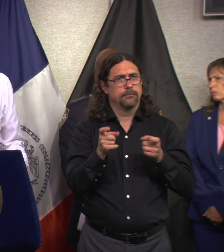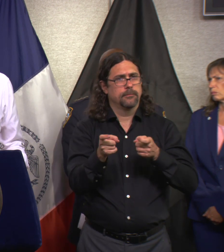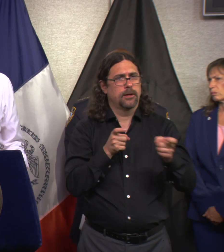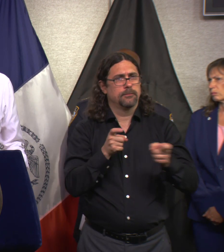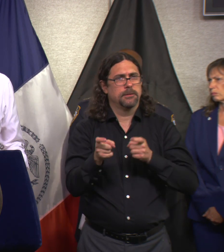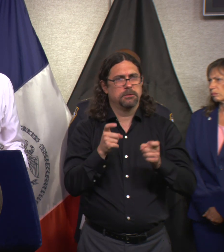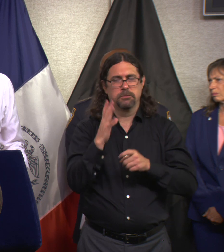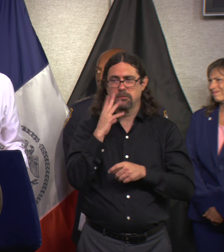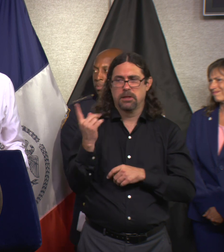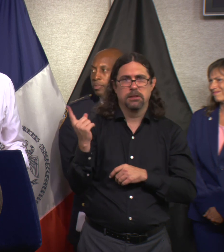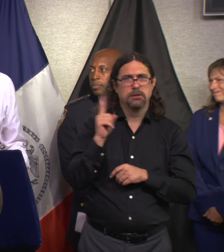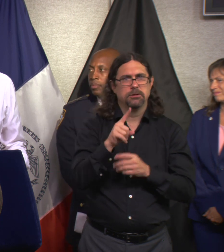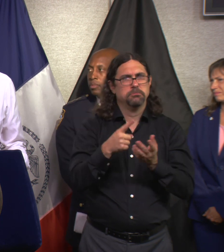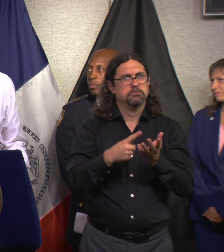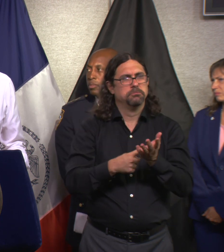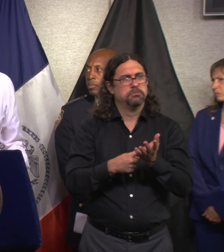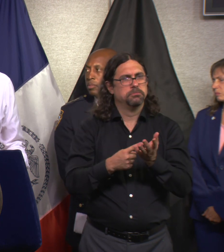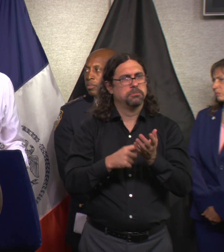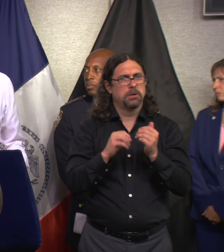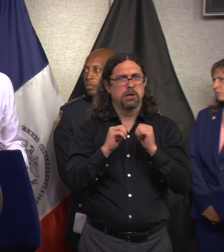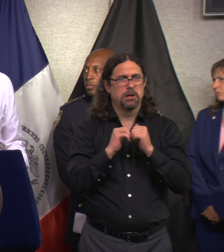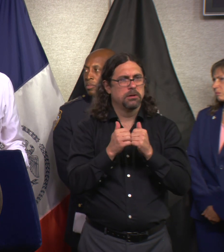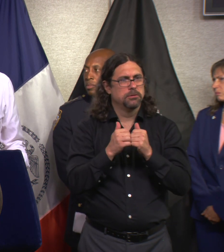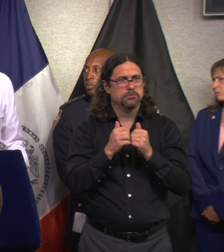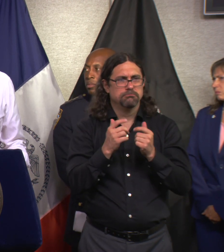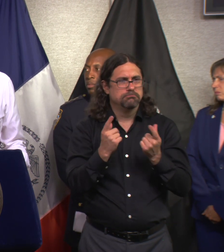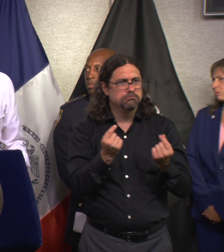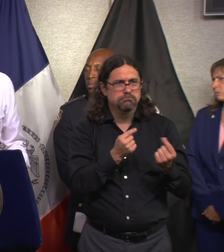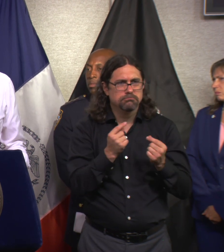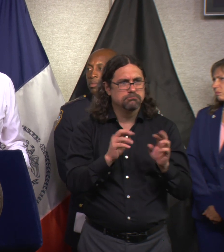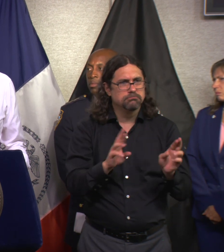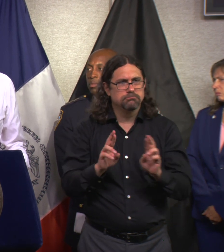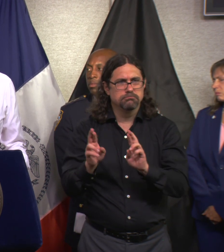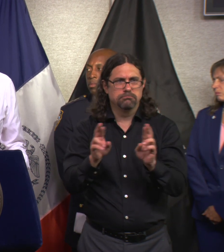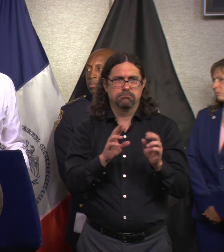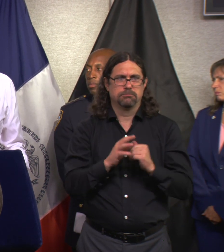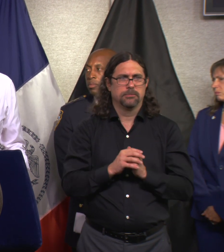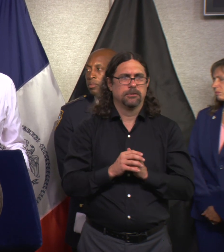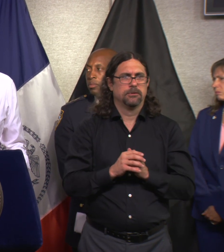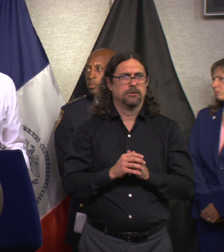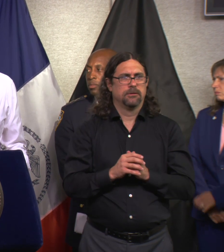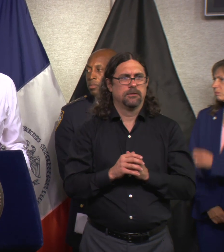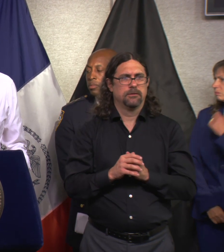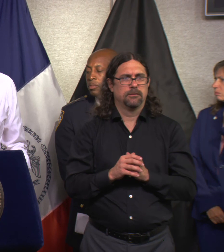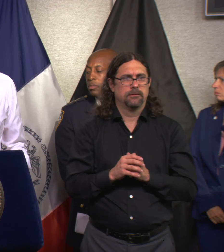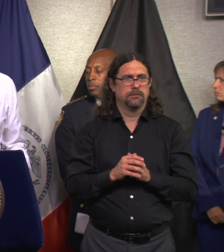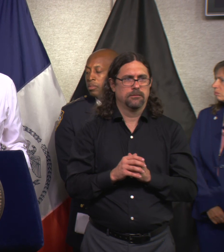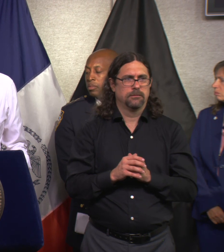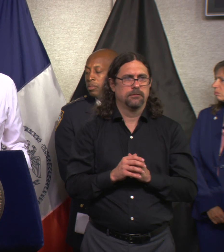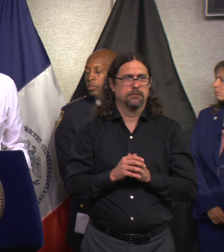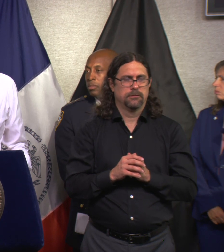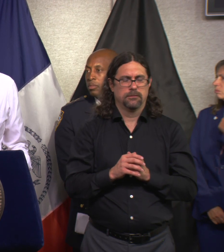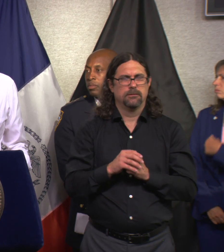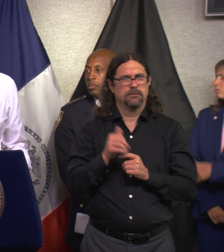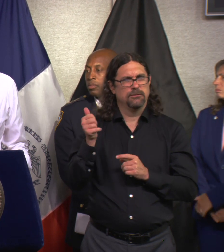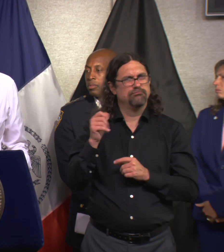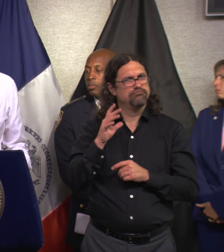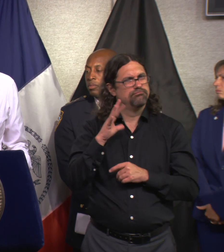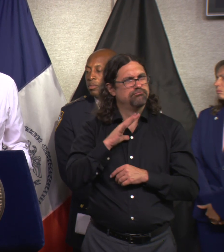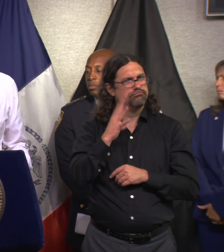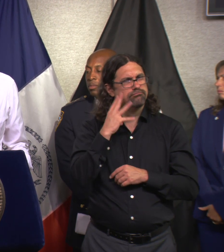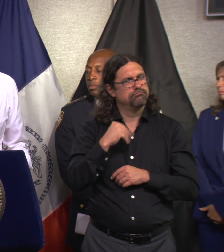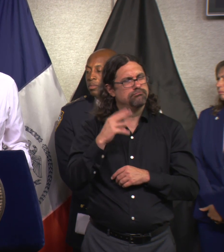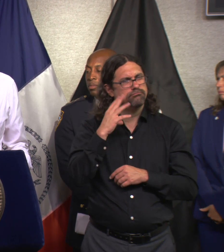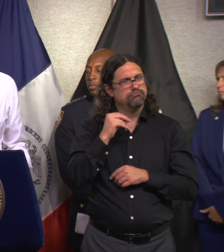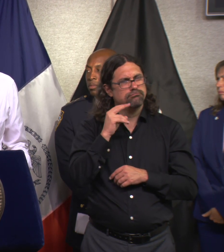her extraordinary experience all over this country dealing with a variety of crises and challenges is giving us a lot of capacity. We're